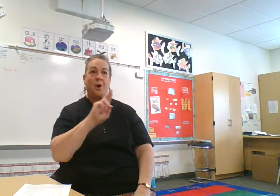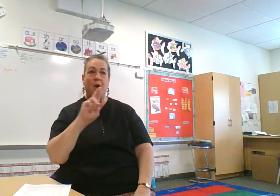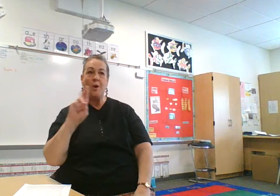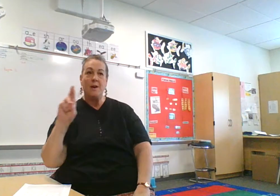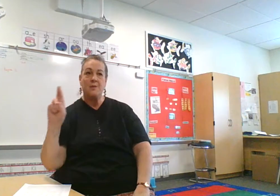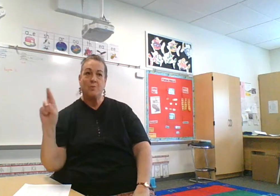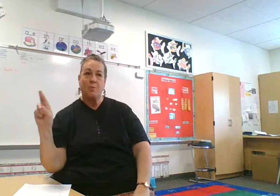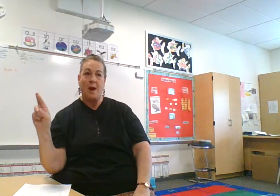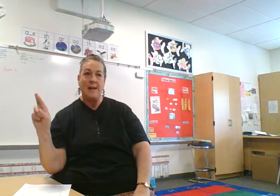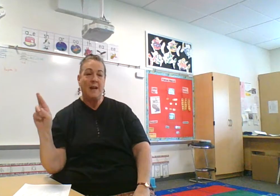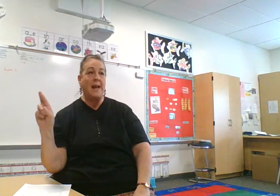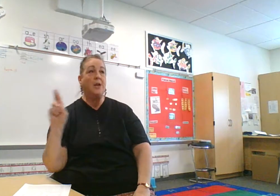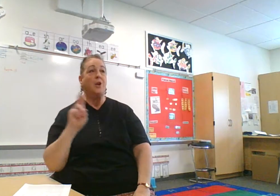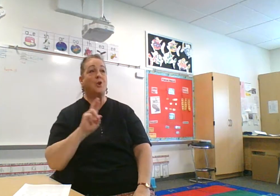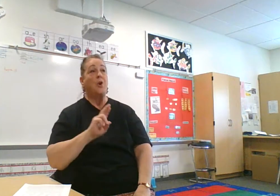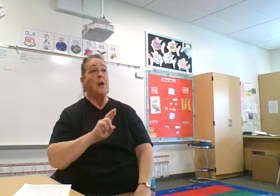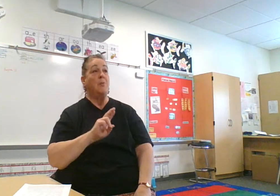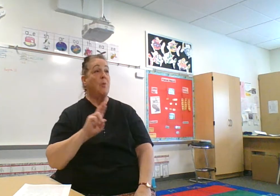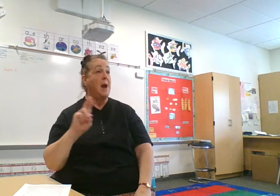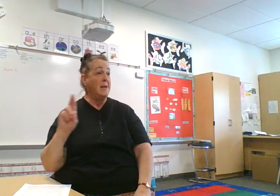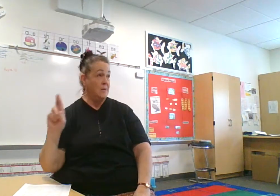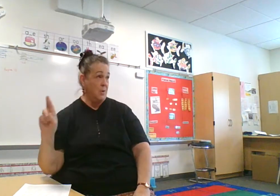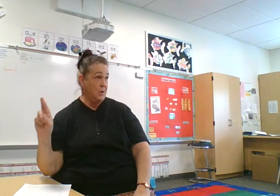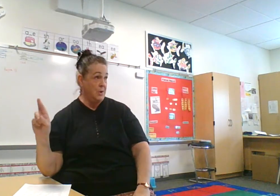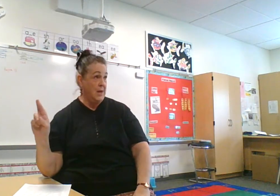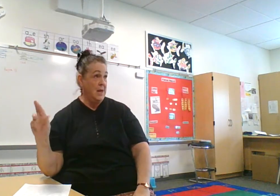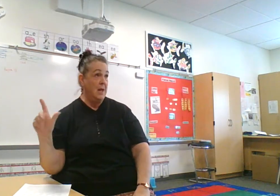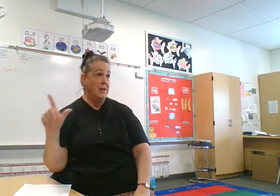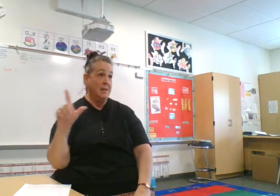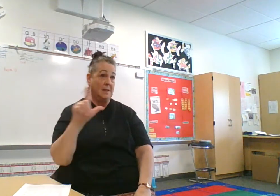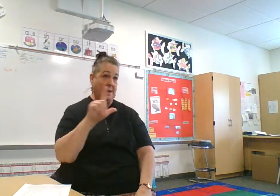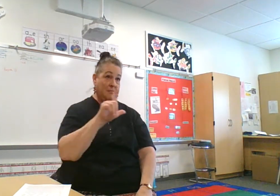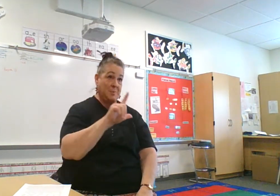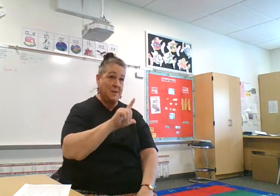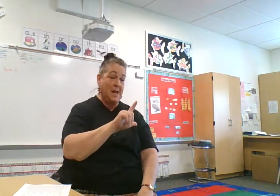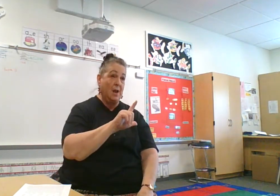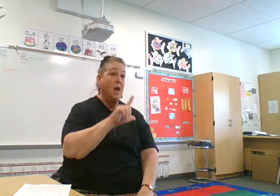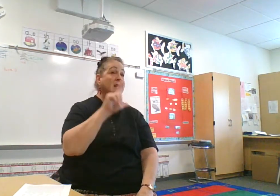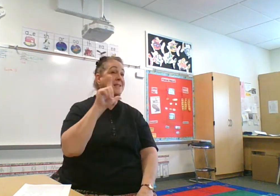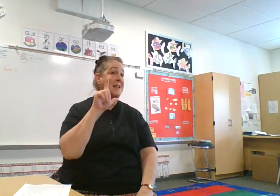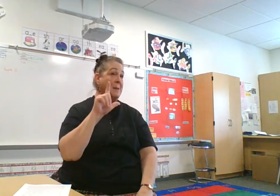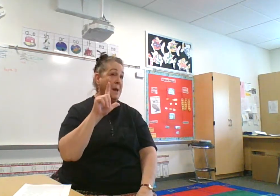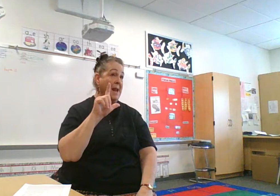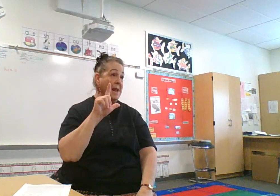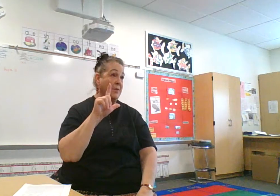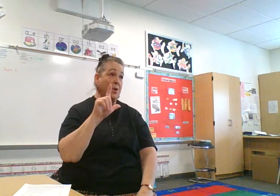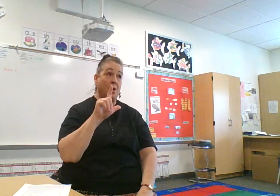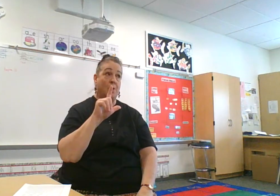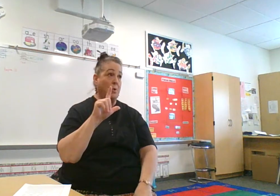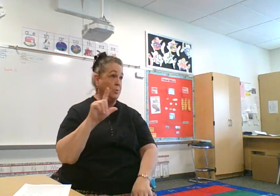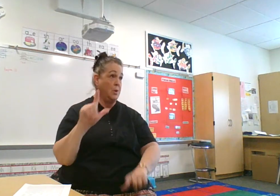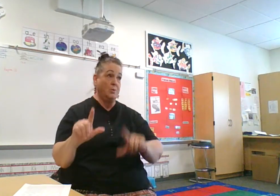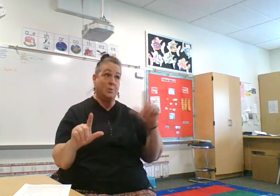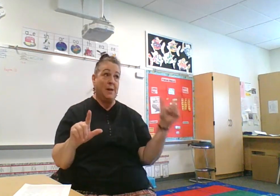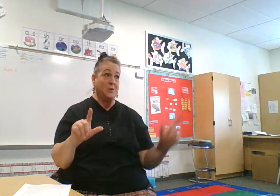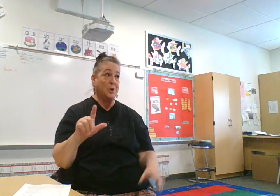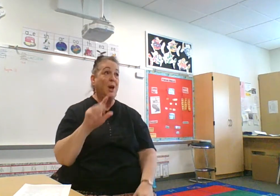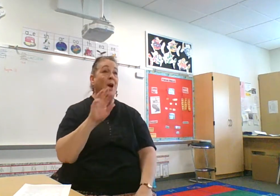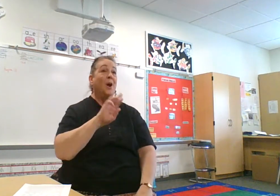an R is right, like you're turning right or turning left with an L. Same hand. No, don't switch.